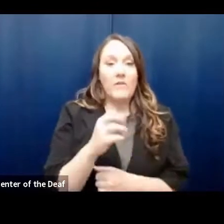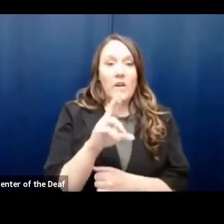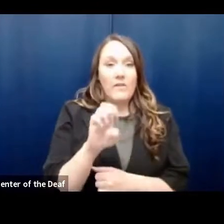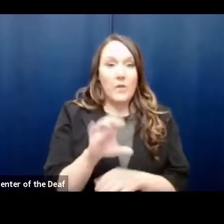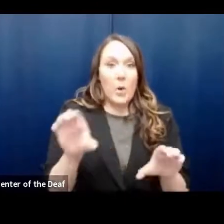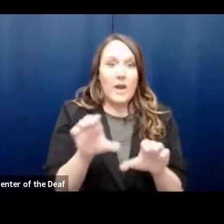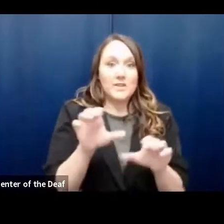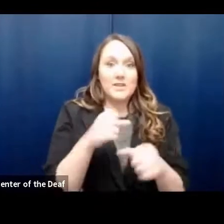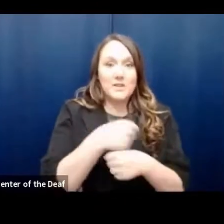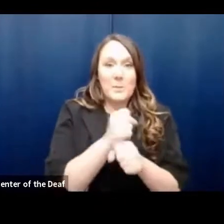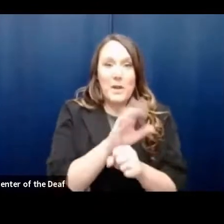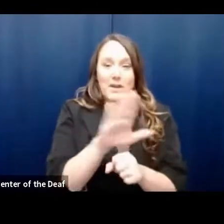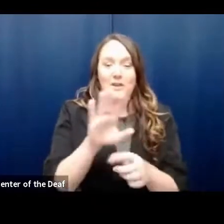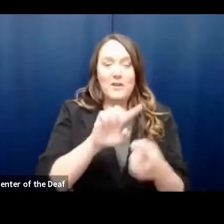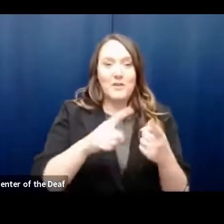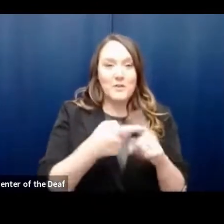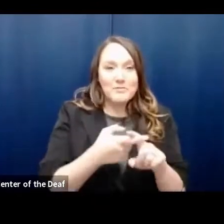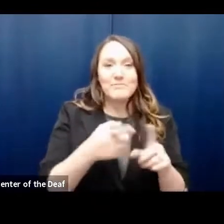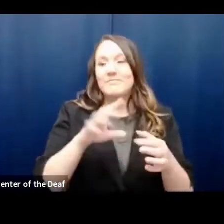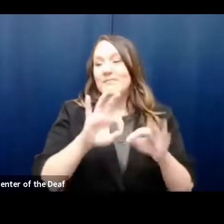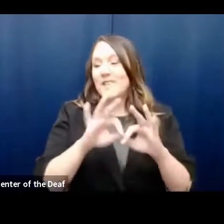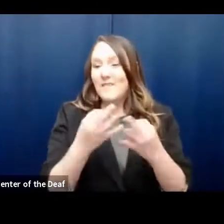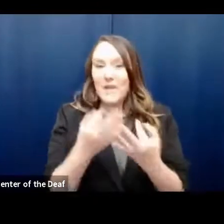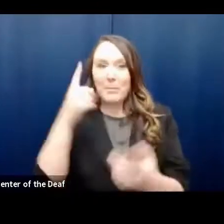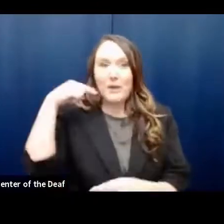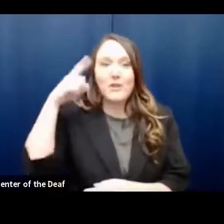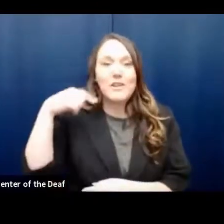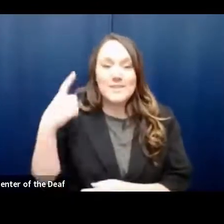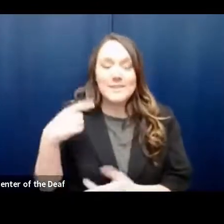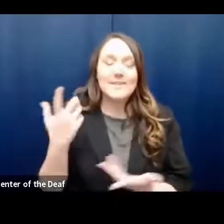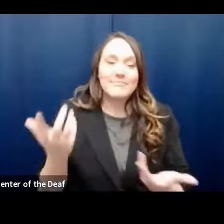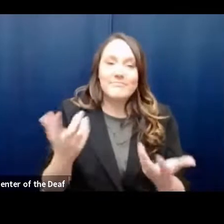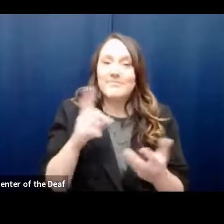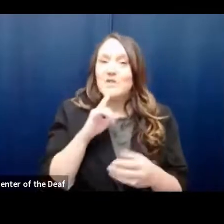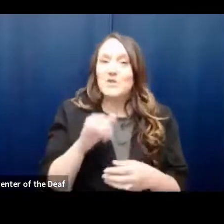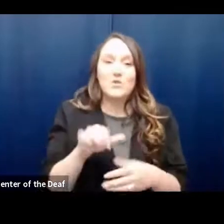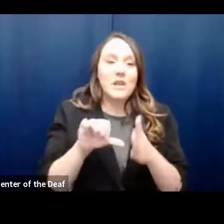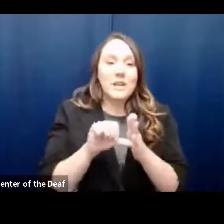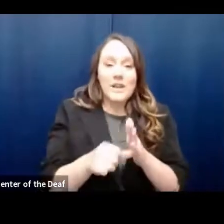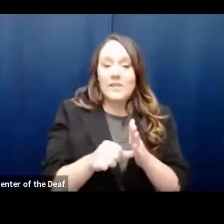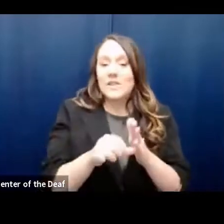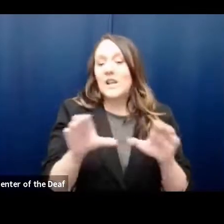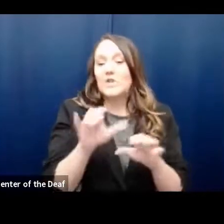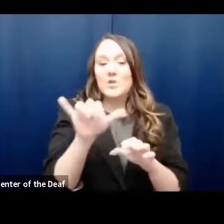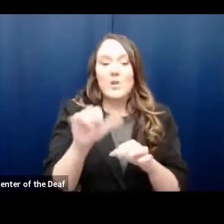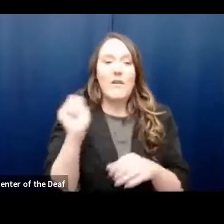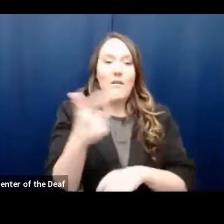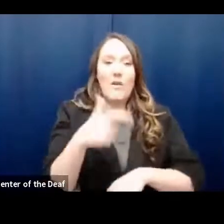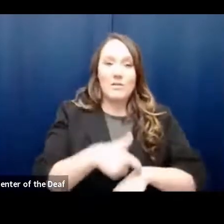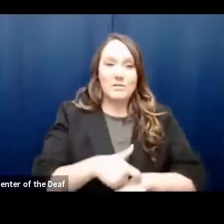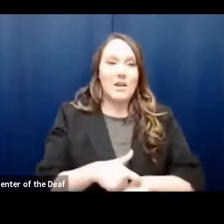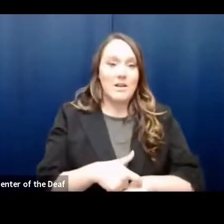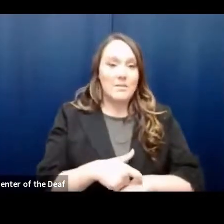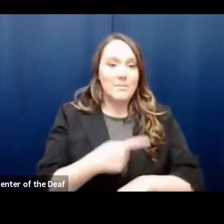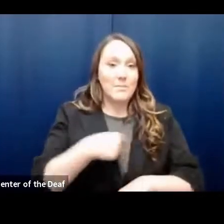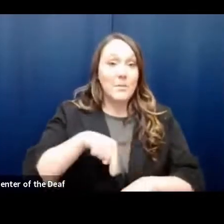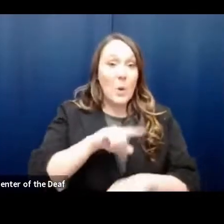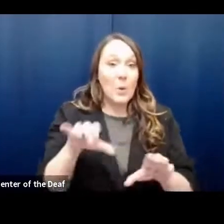crazy and your family crazy. And you're just really doing that all the time. And if all of us do